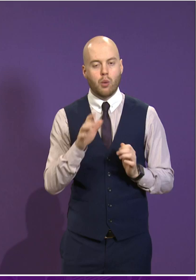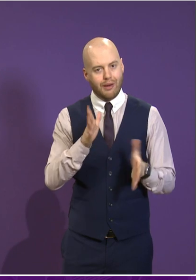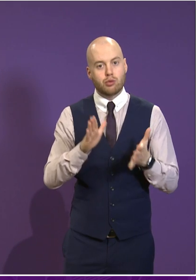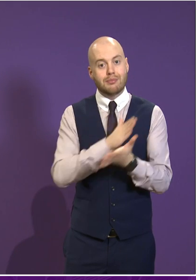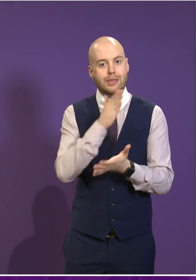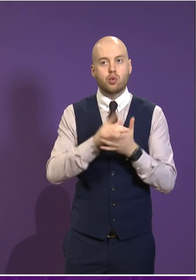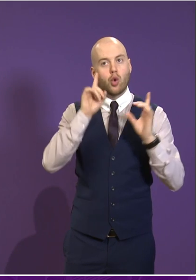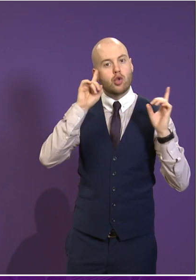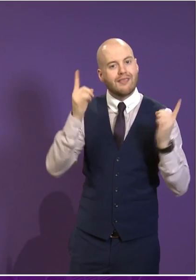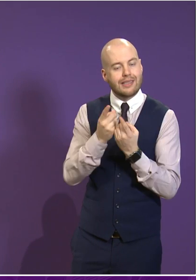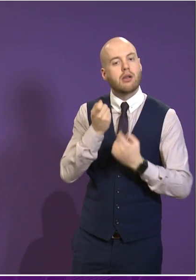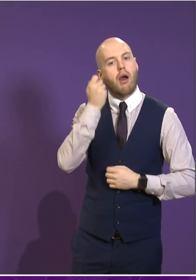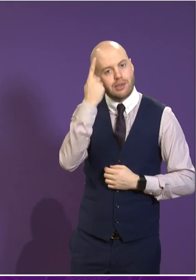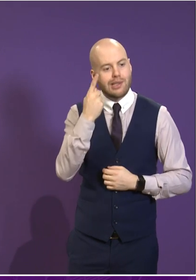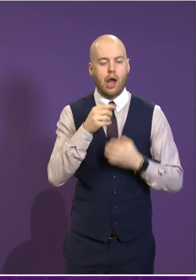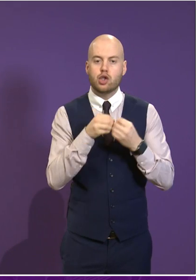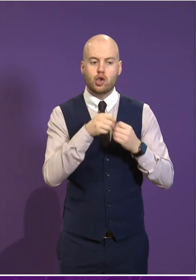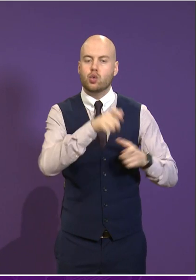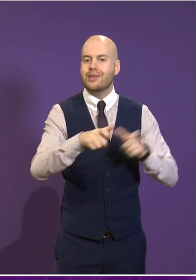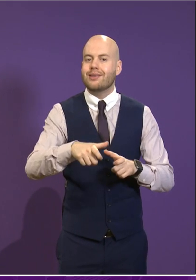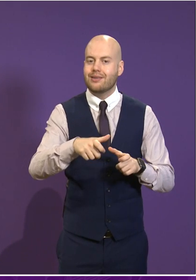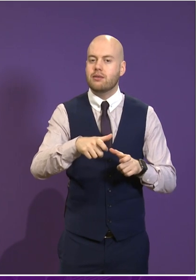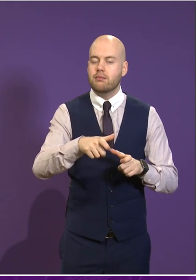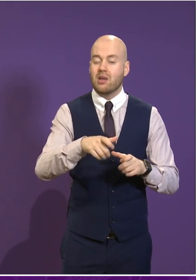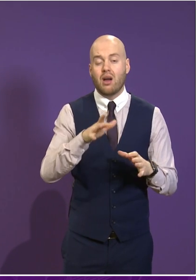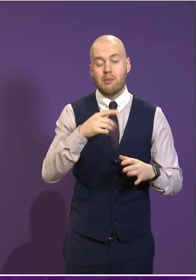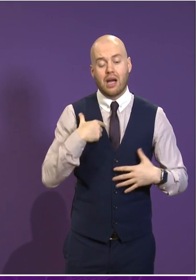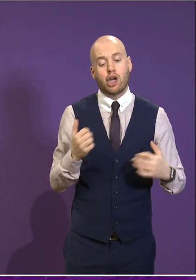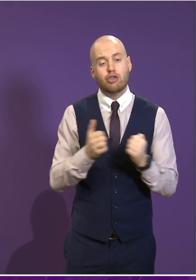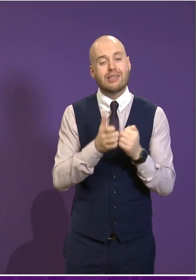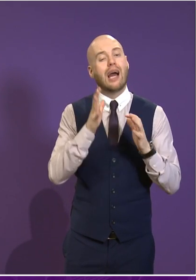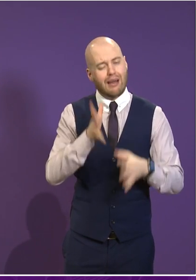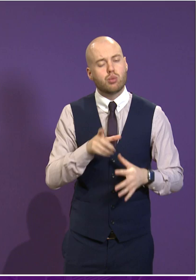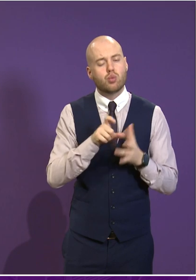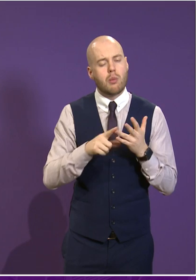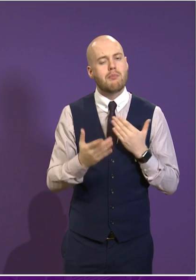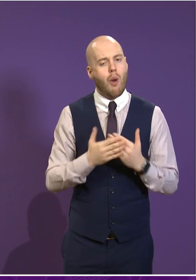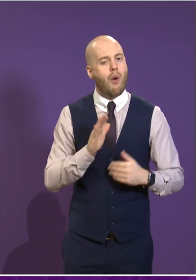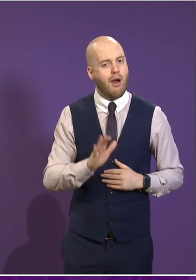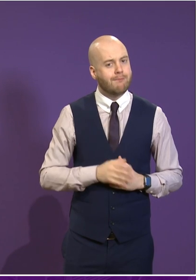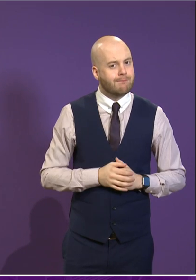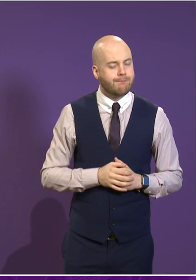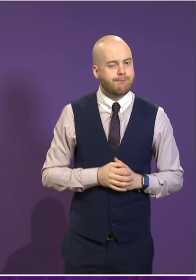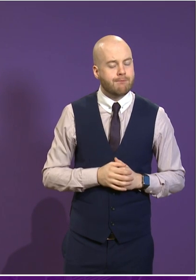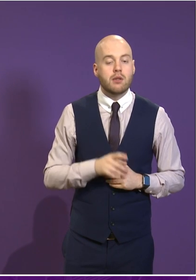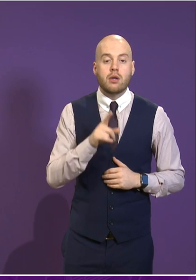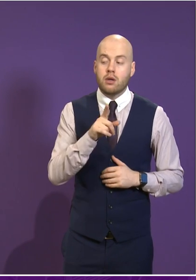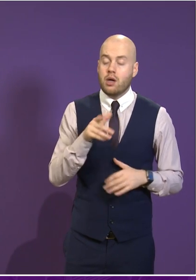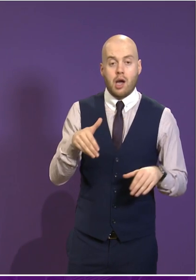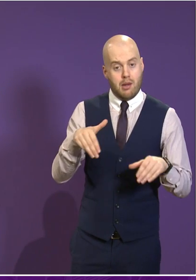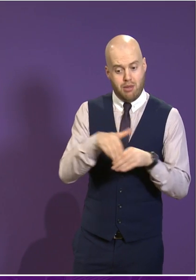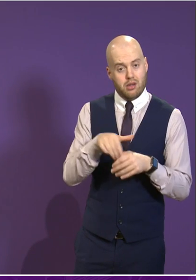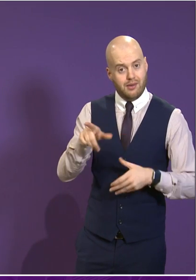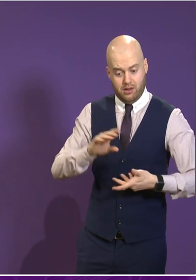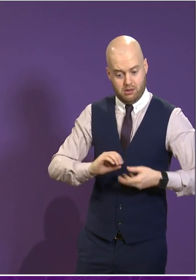grades they got, then perhaps it needs to be done more. As part of the implementation of the Commission for Widening Access